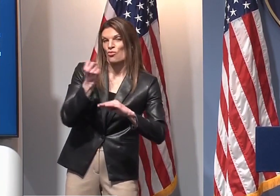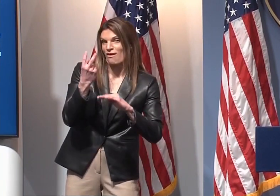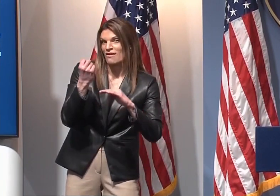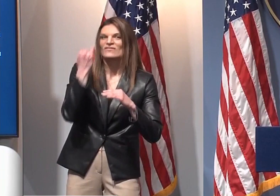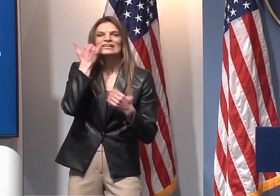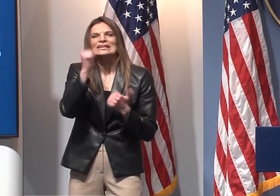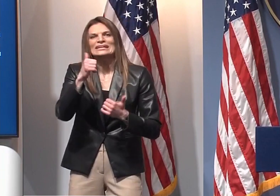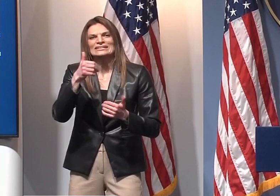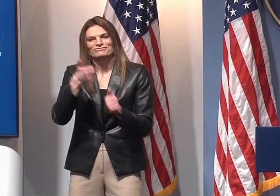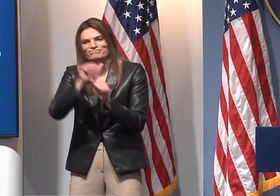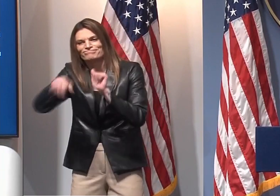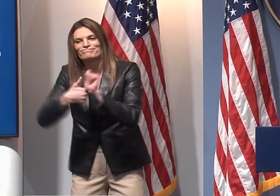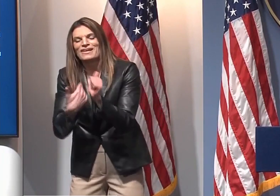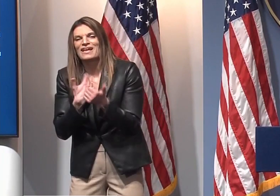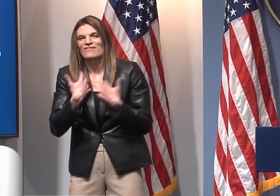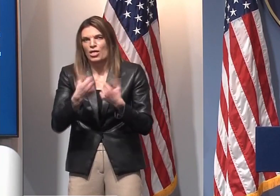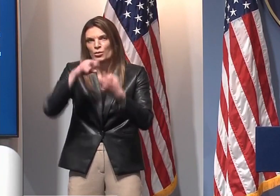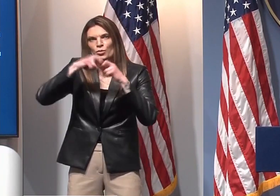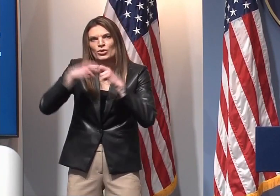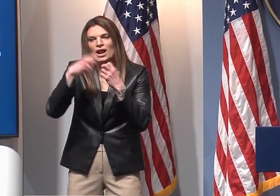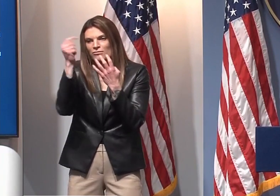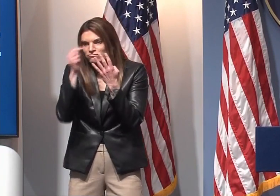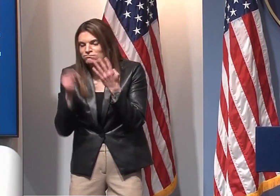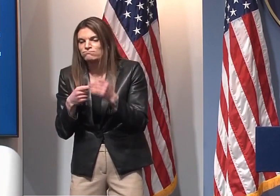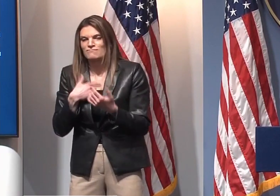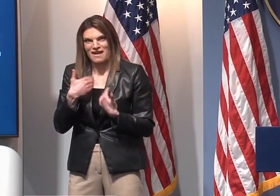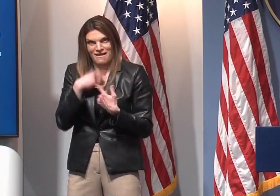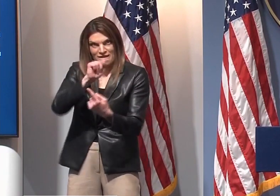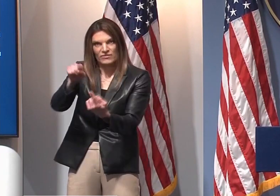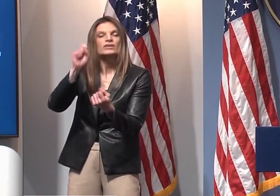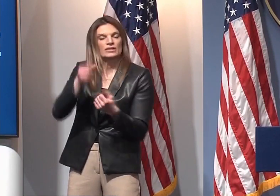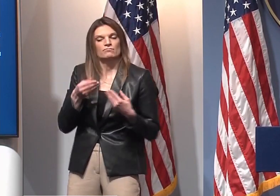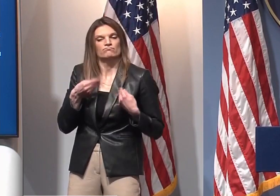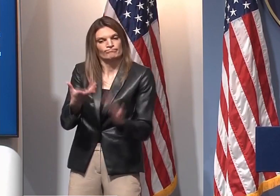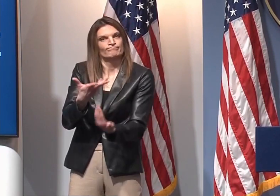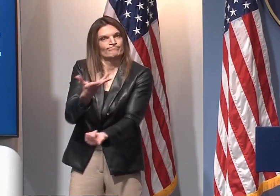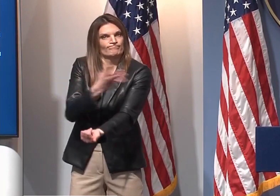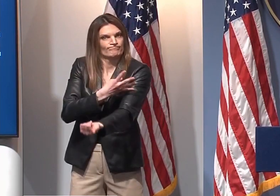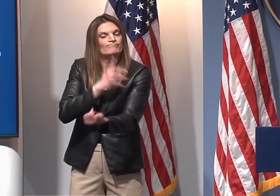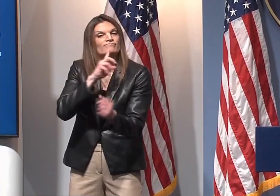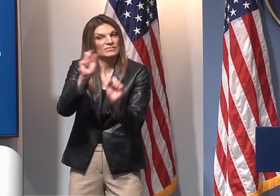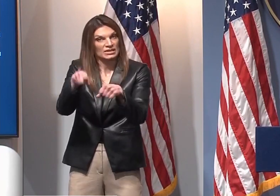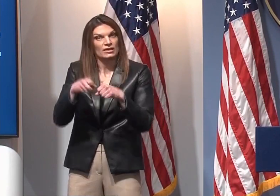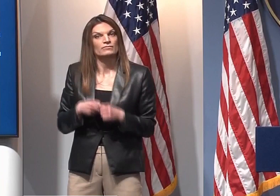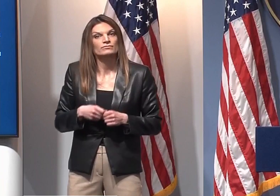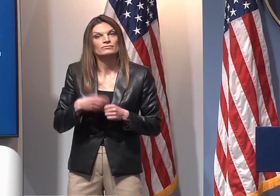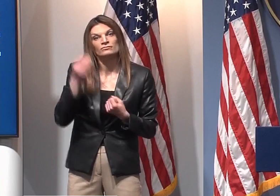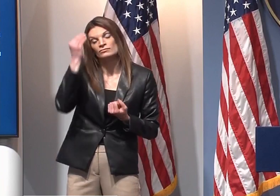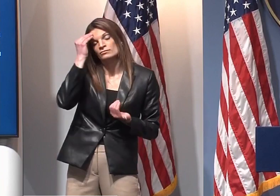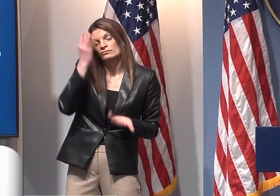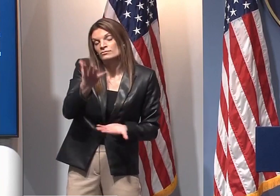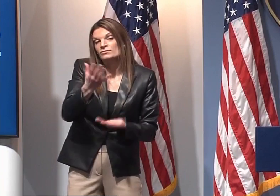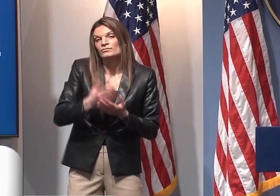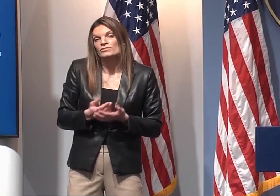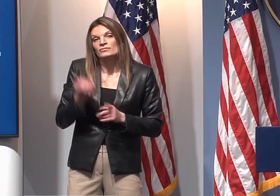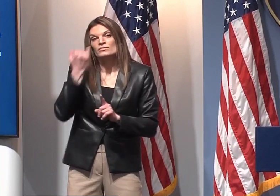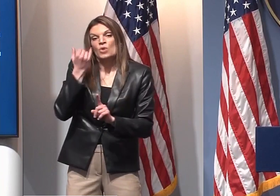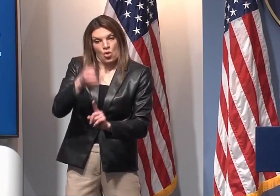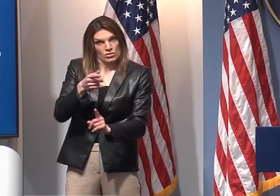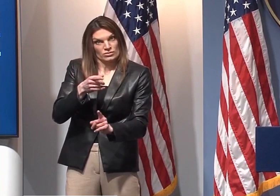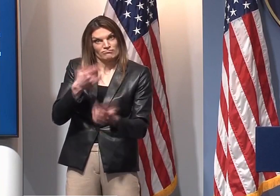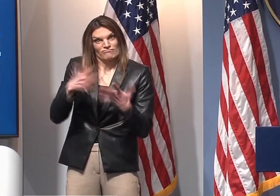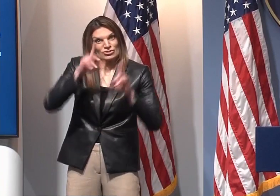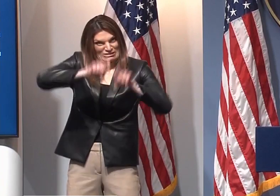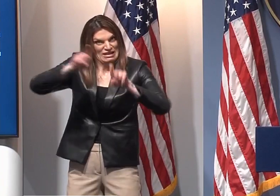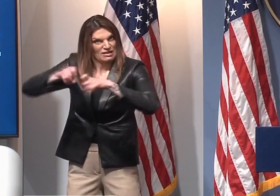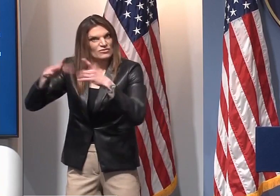not need to be admitted to the hospital. Data from early trials suggest a 70% reduction in hospitalizations